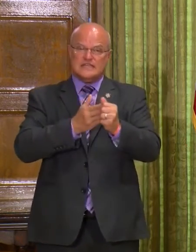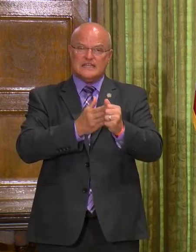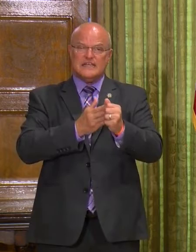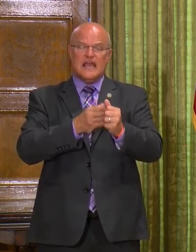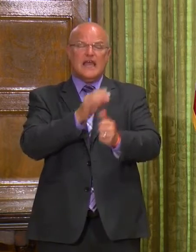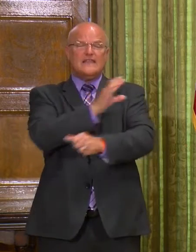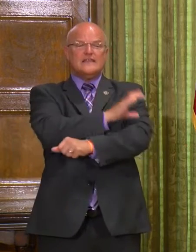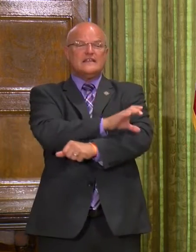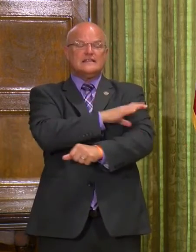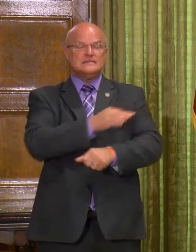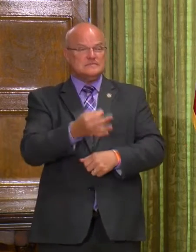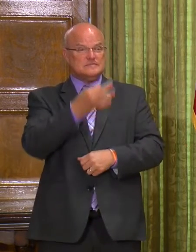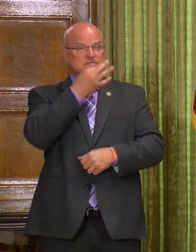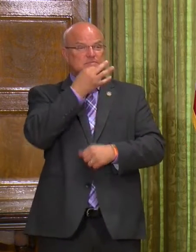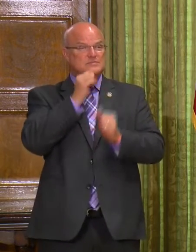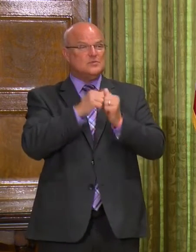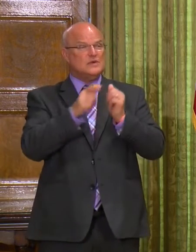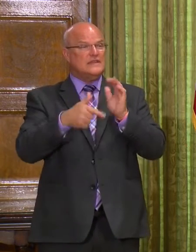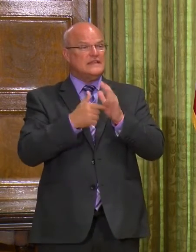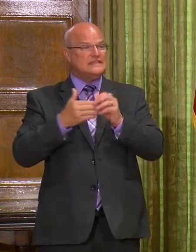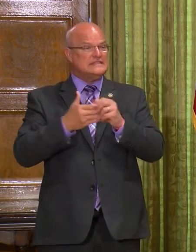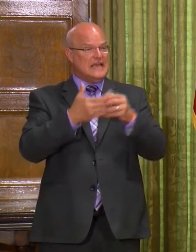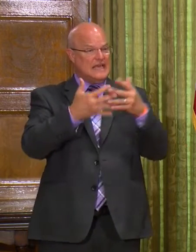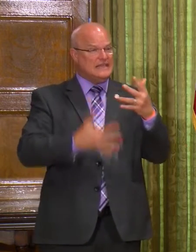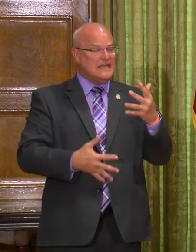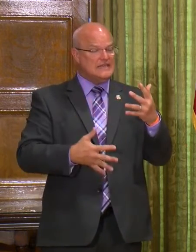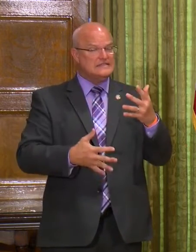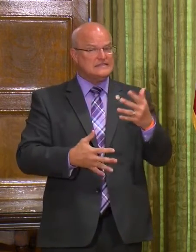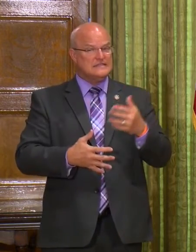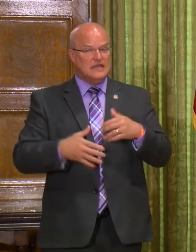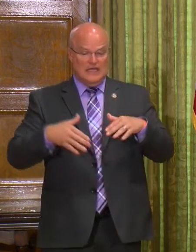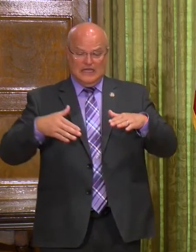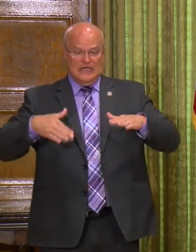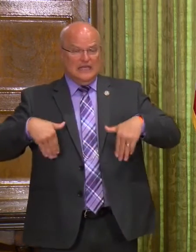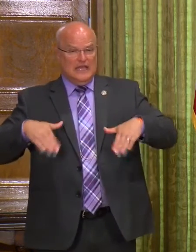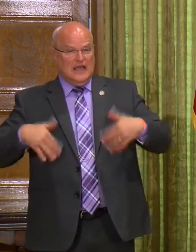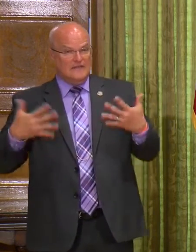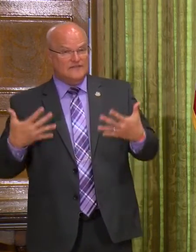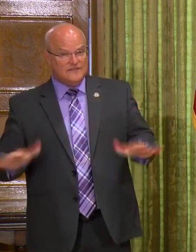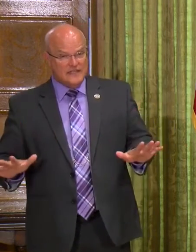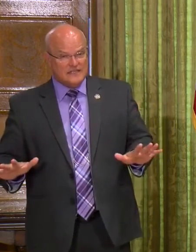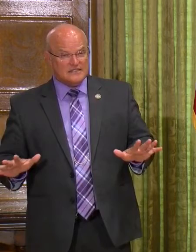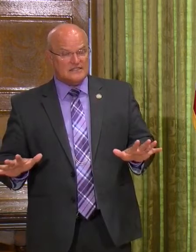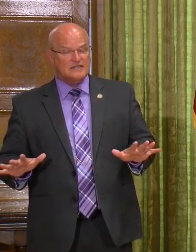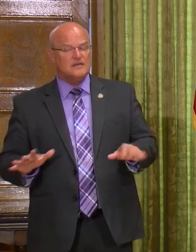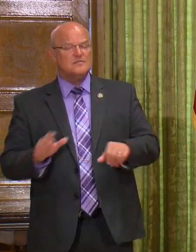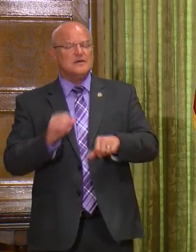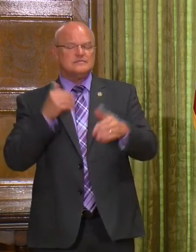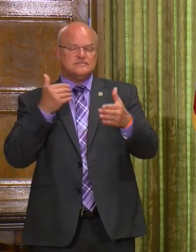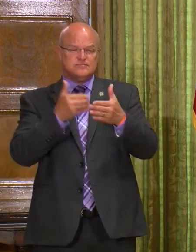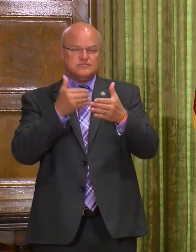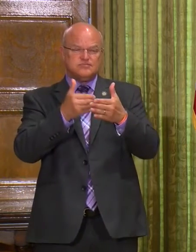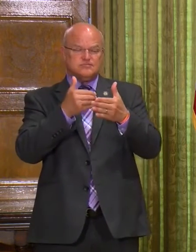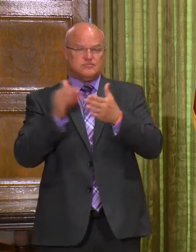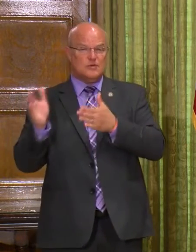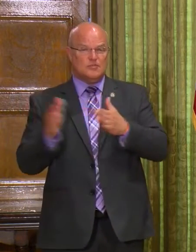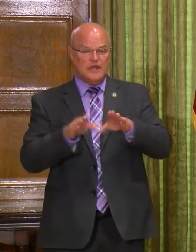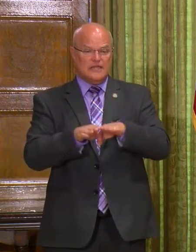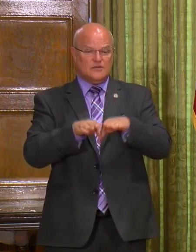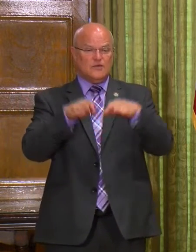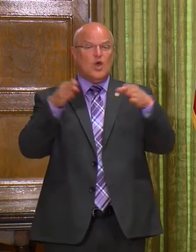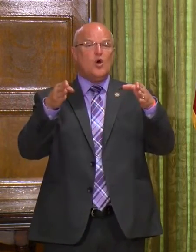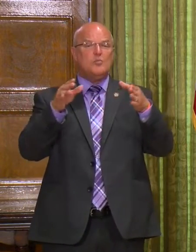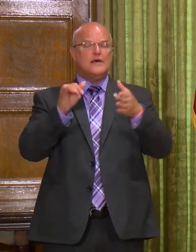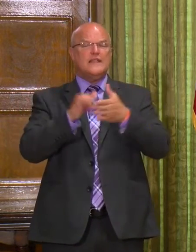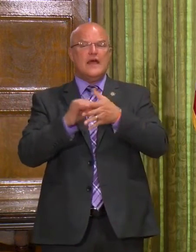clinical expertise on these guidelines and protocols. While we aren't finished with this yet, it's in the works, and I think we're close to a plan on reopening, and